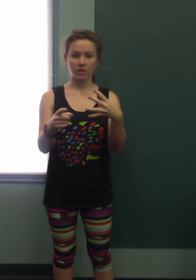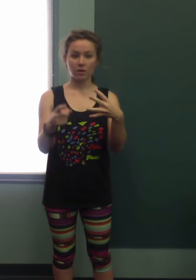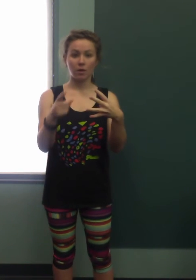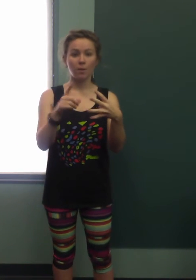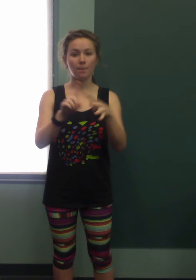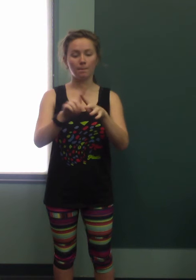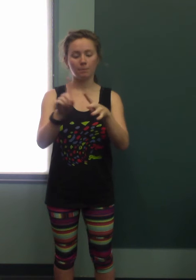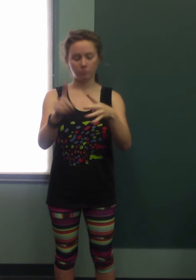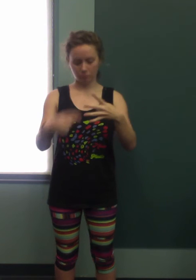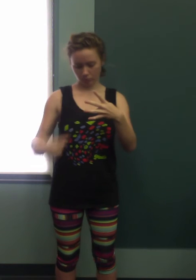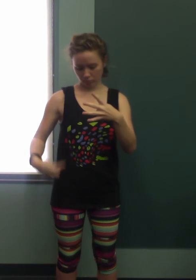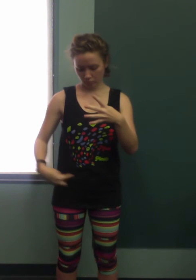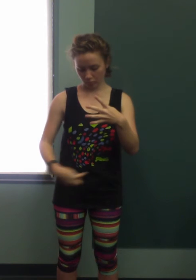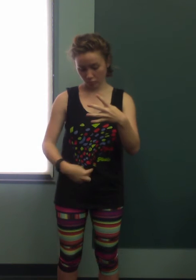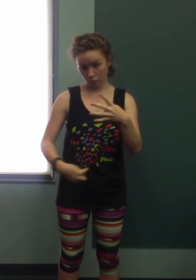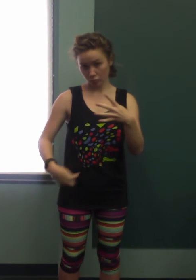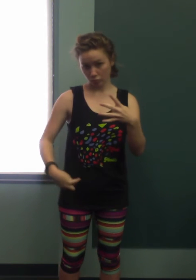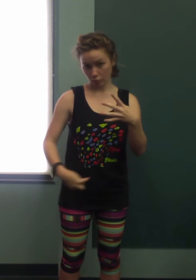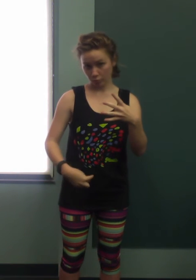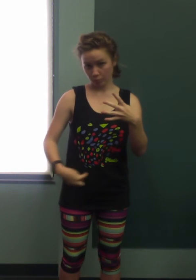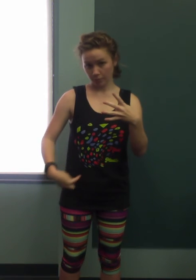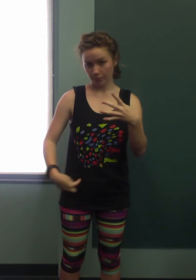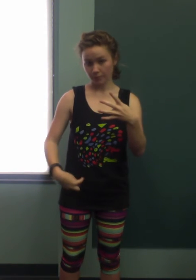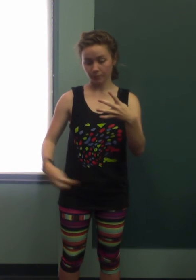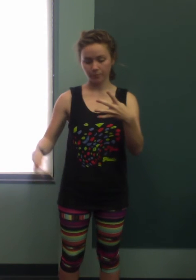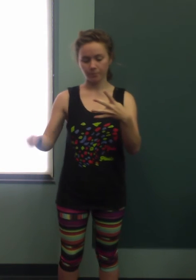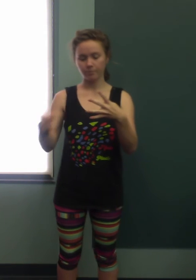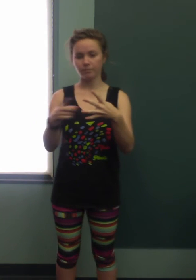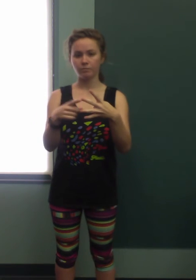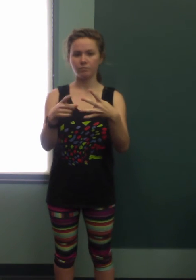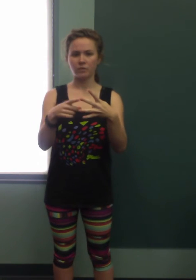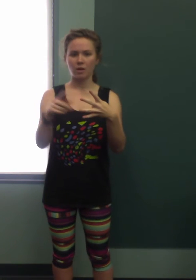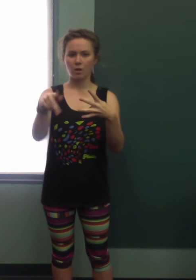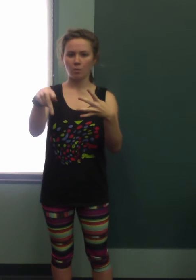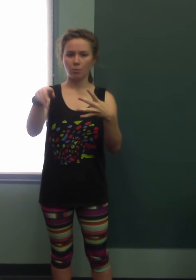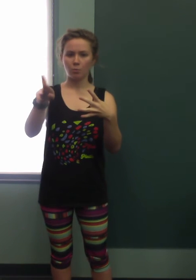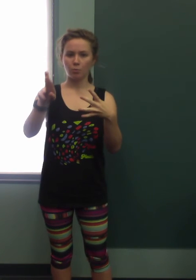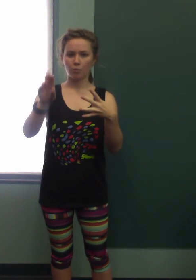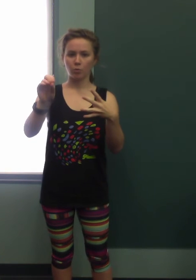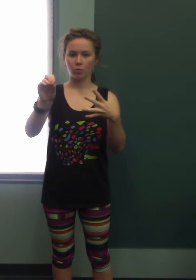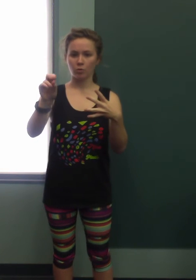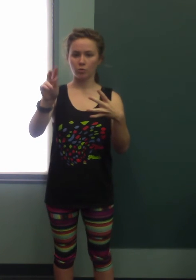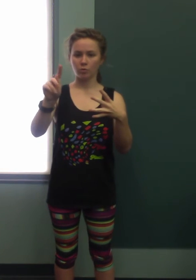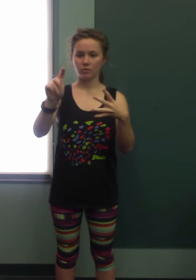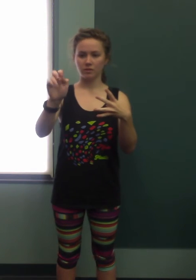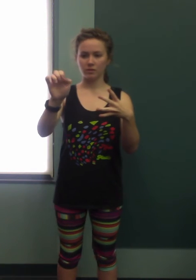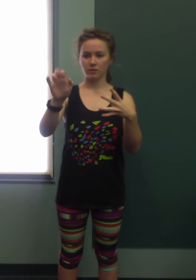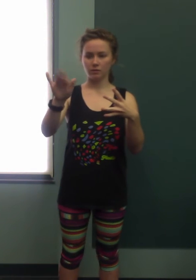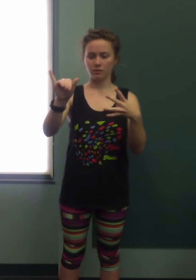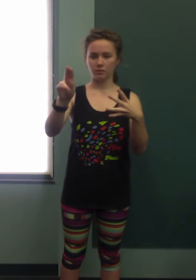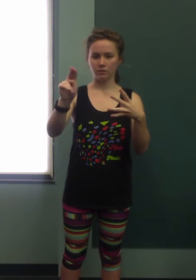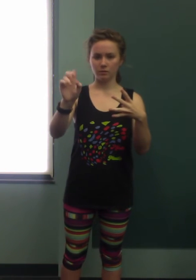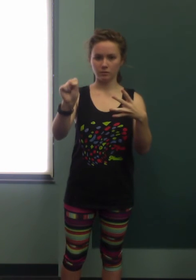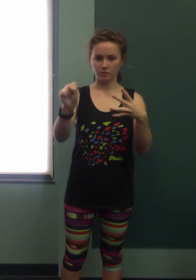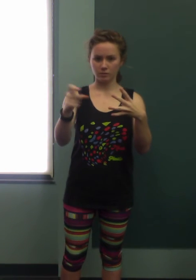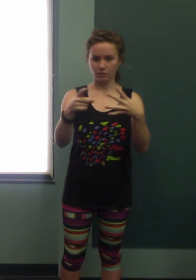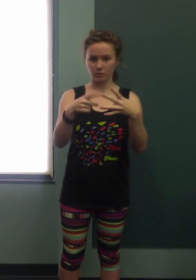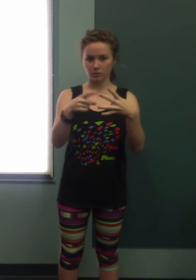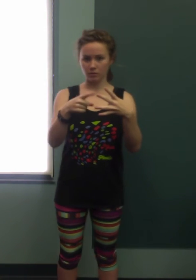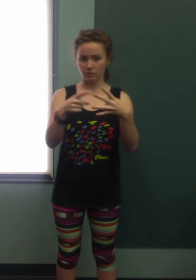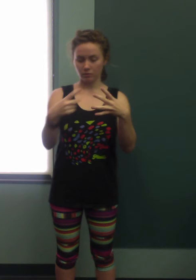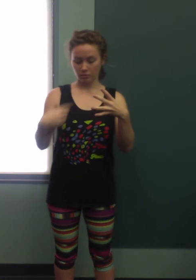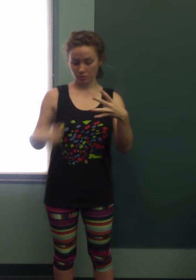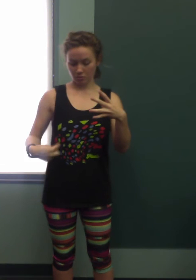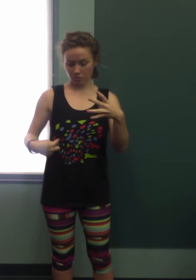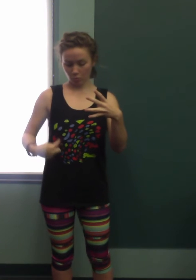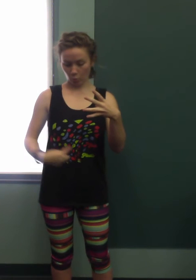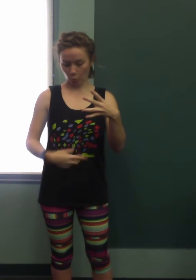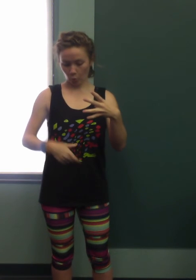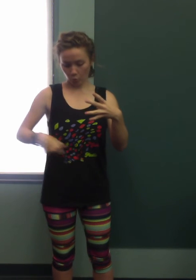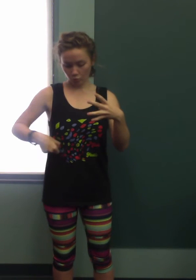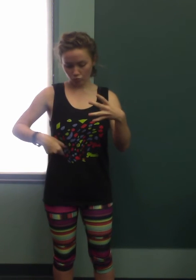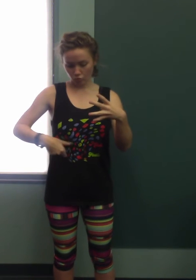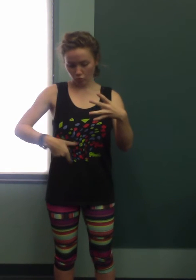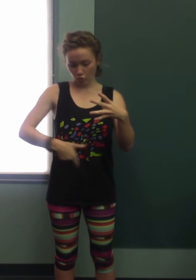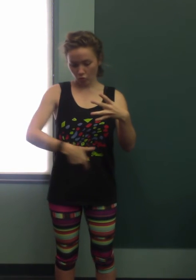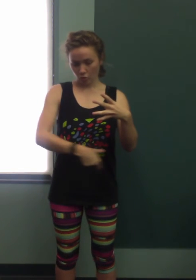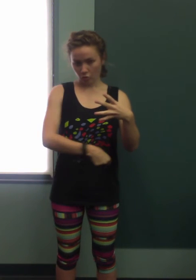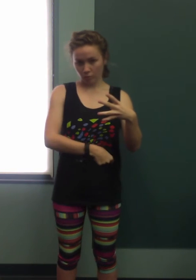we have pancreatic amylase. What about proteins? Proteins starts in the stomach, not in the mouth, but in here we're going to have